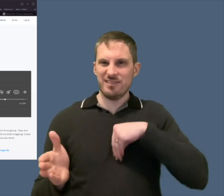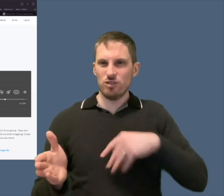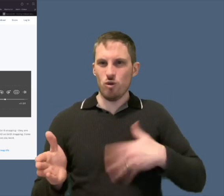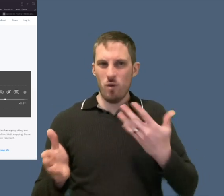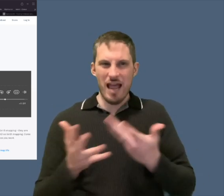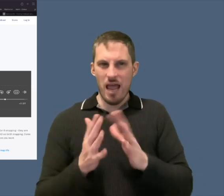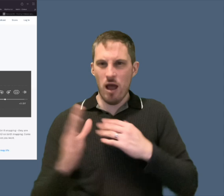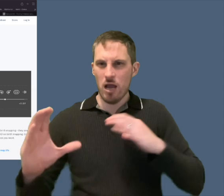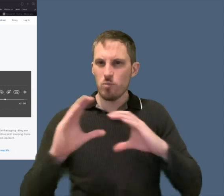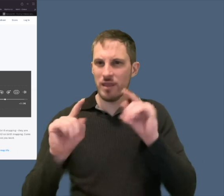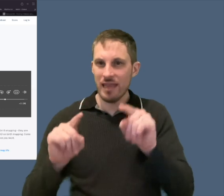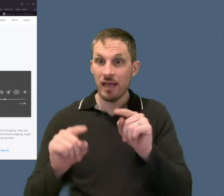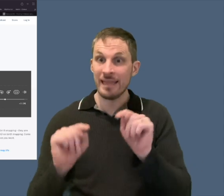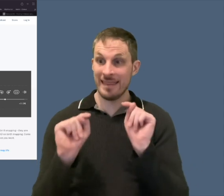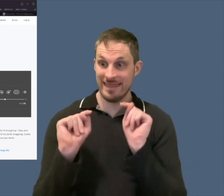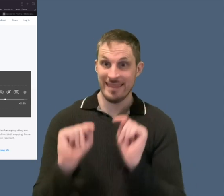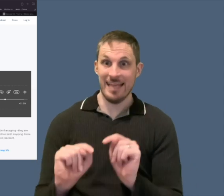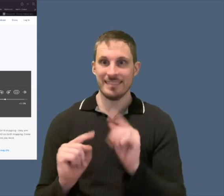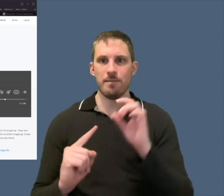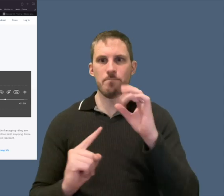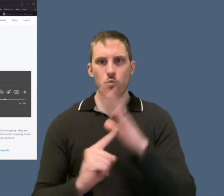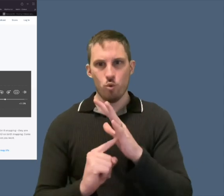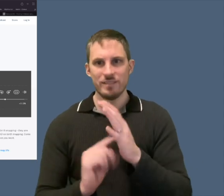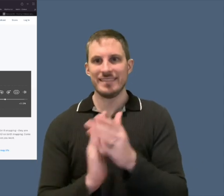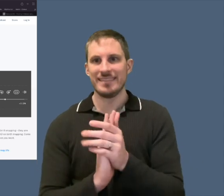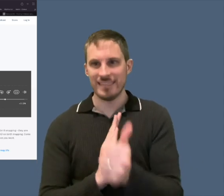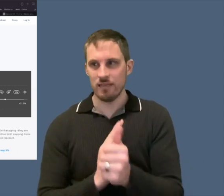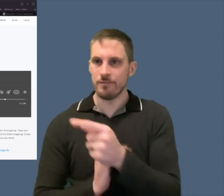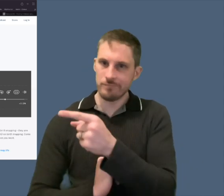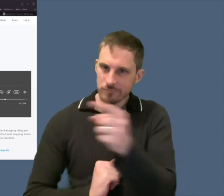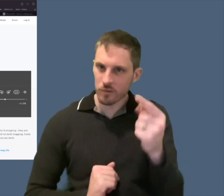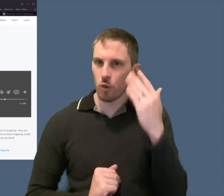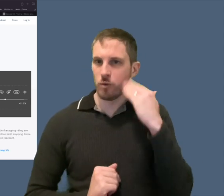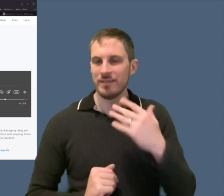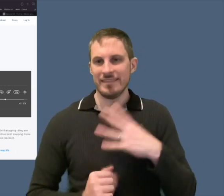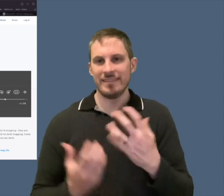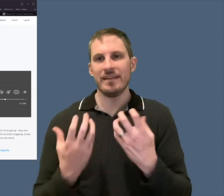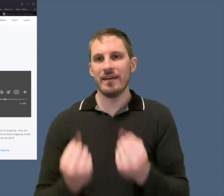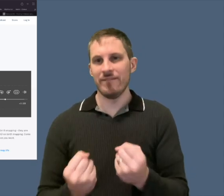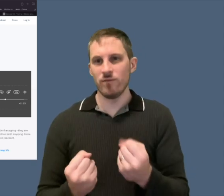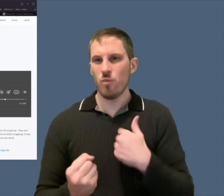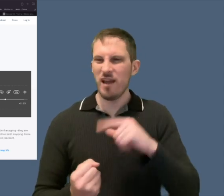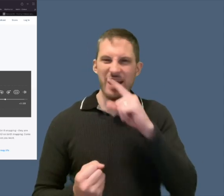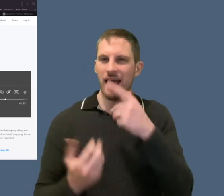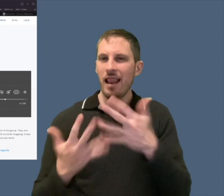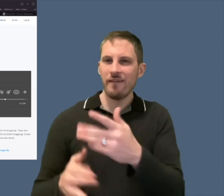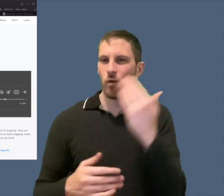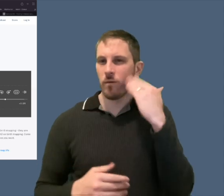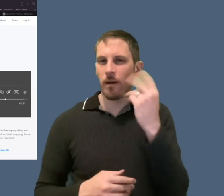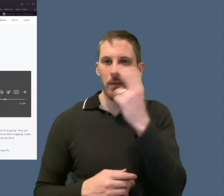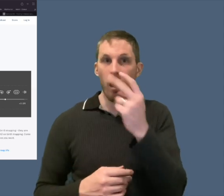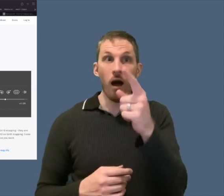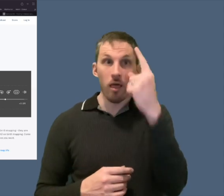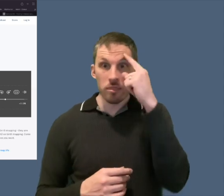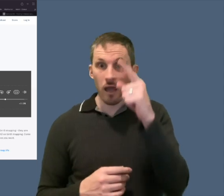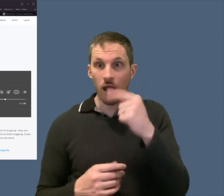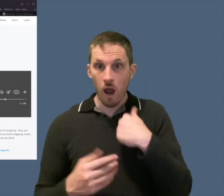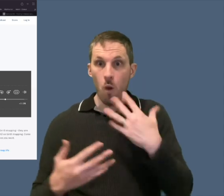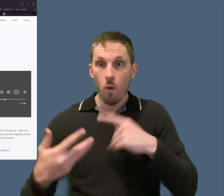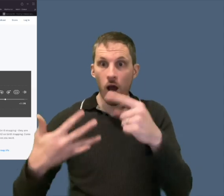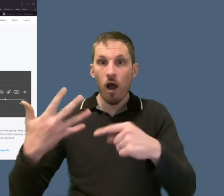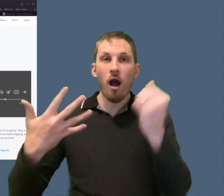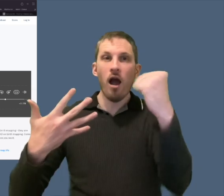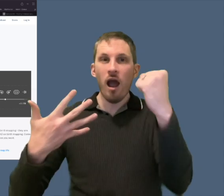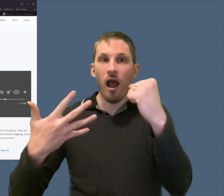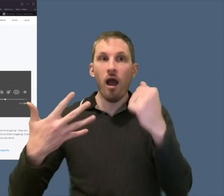that women need to have access to. And we can't just keep leaving women to go blind into this system without those